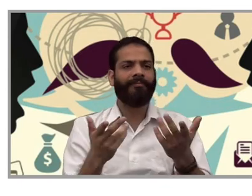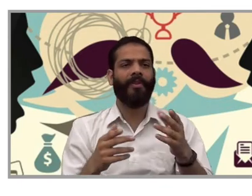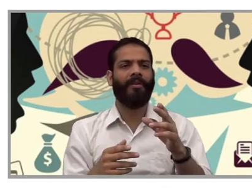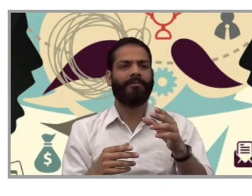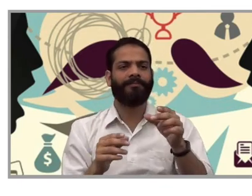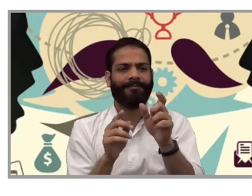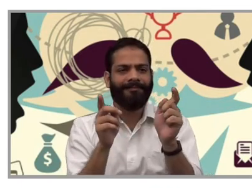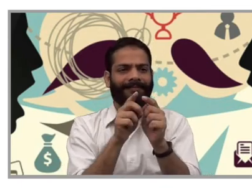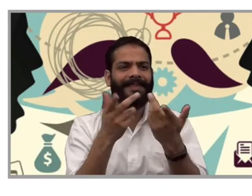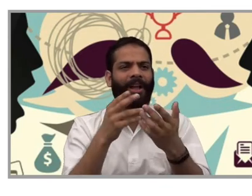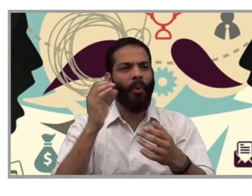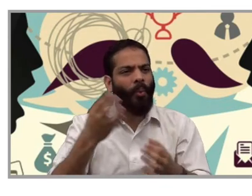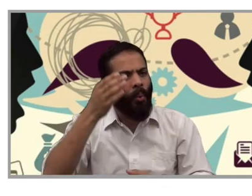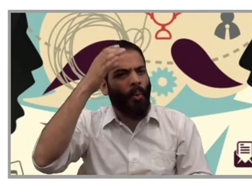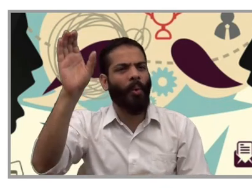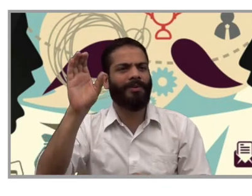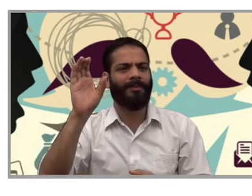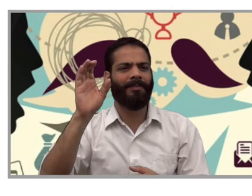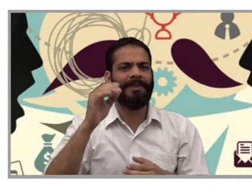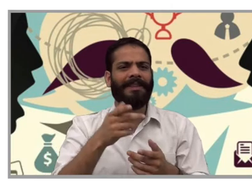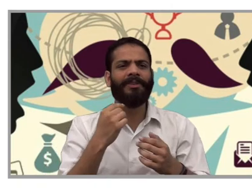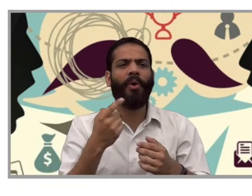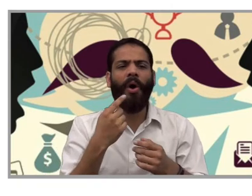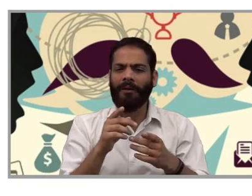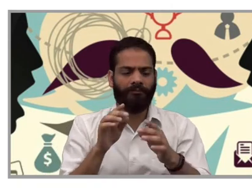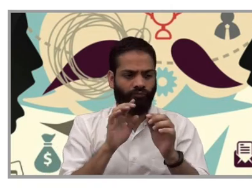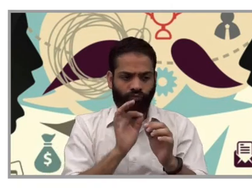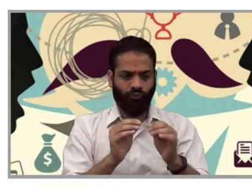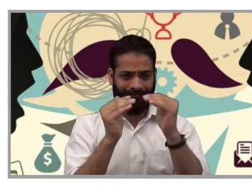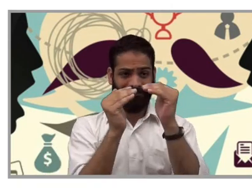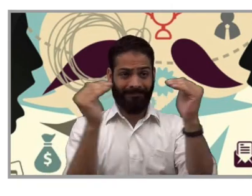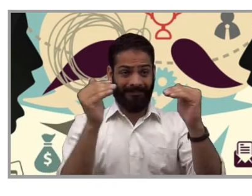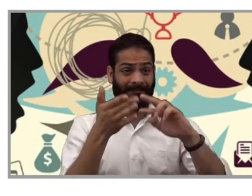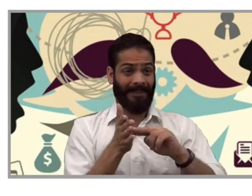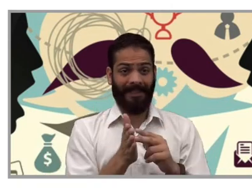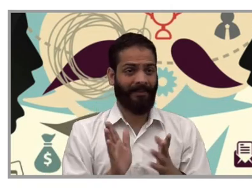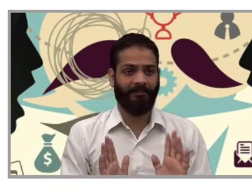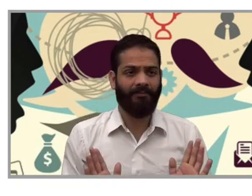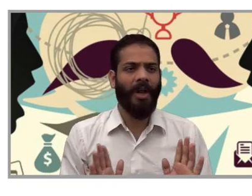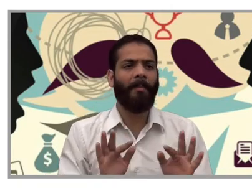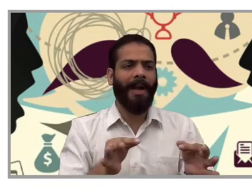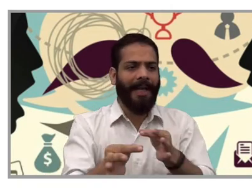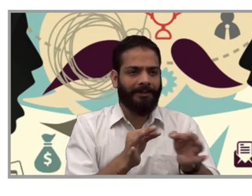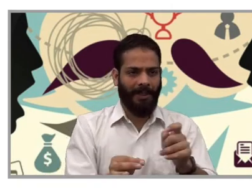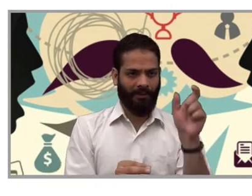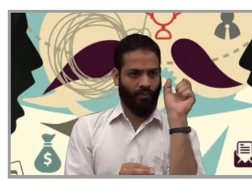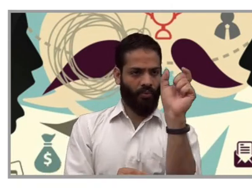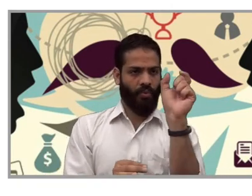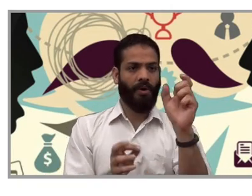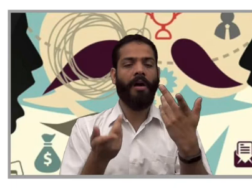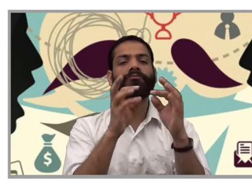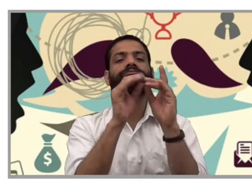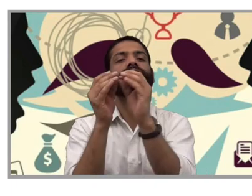for it. Fingerspelling is linguistic borrowing from another modality and often